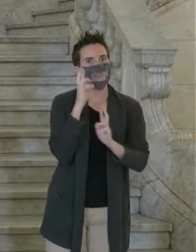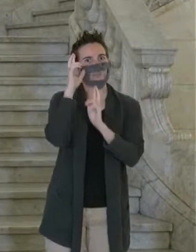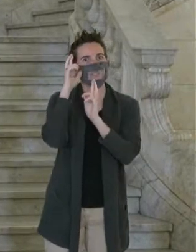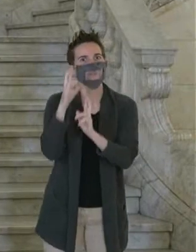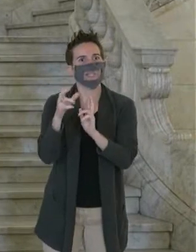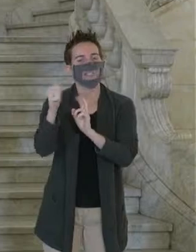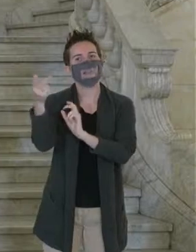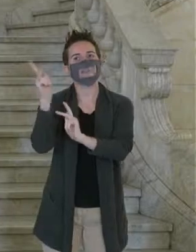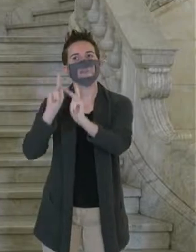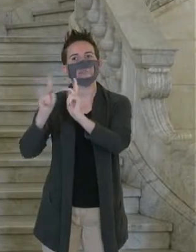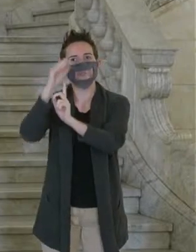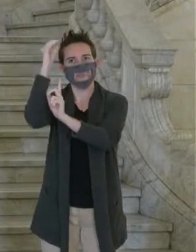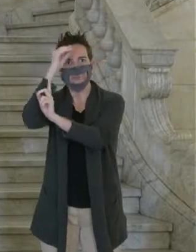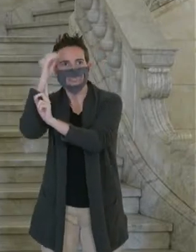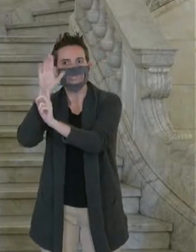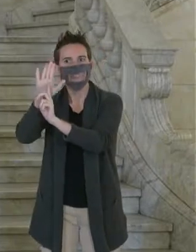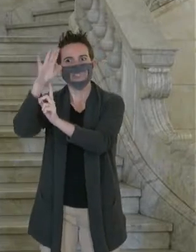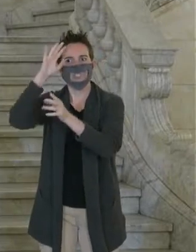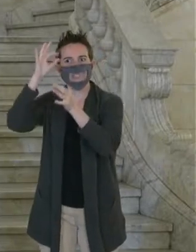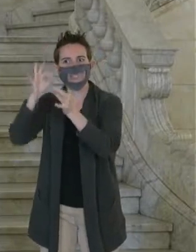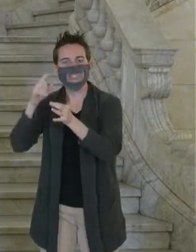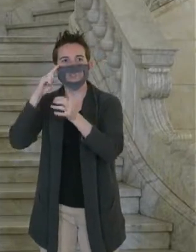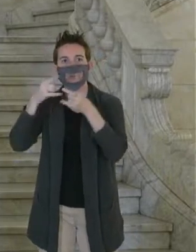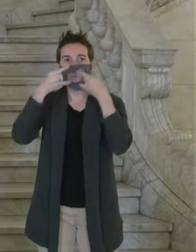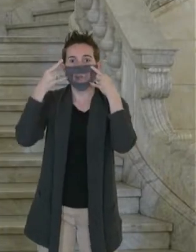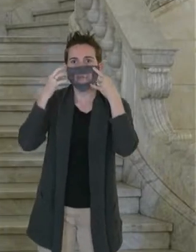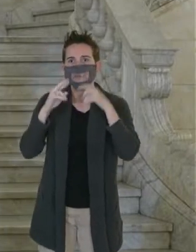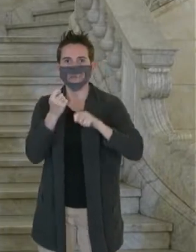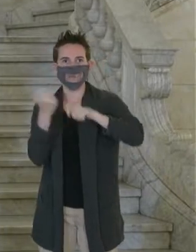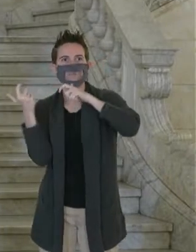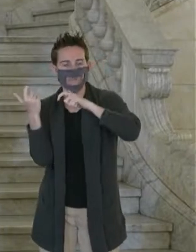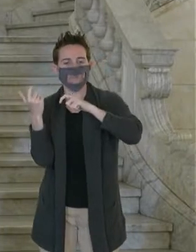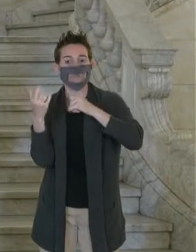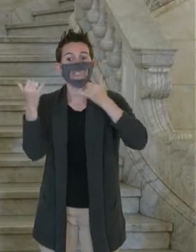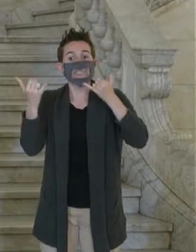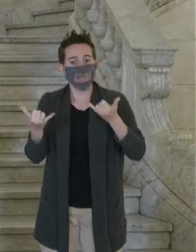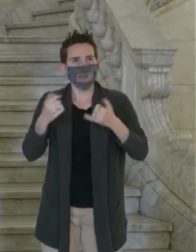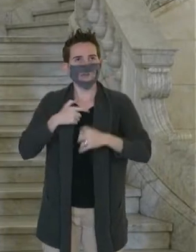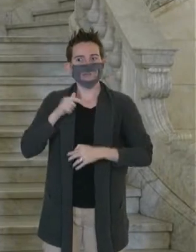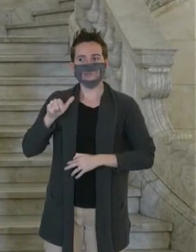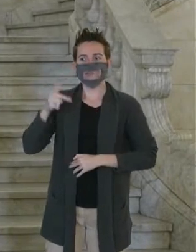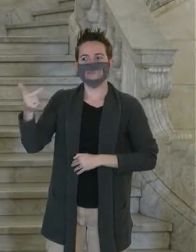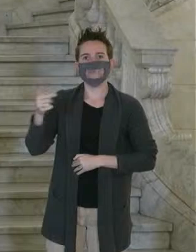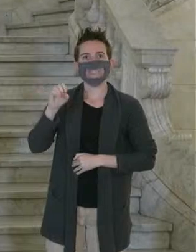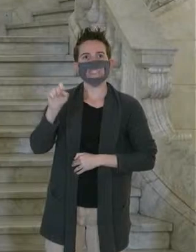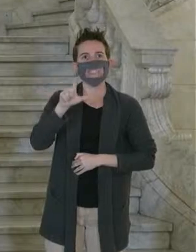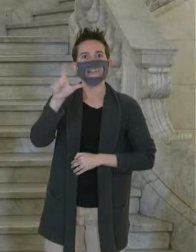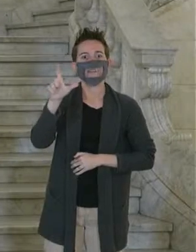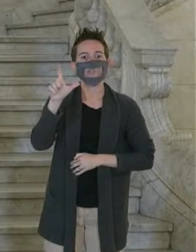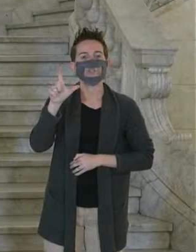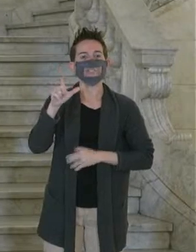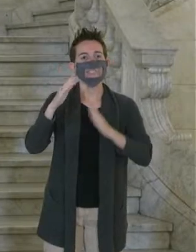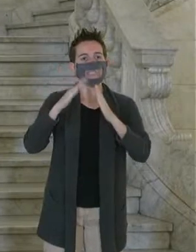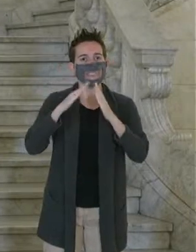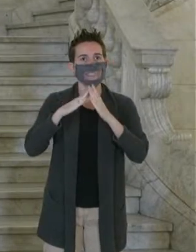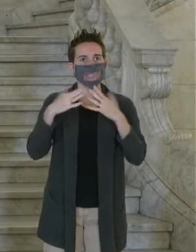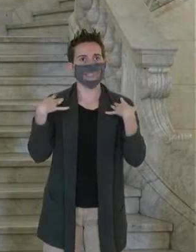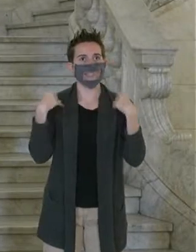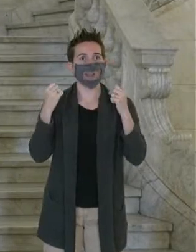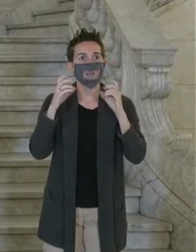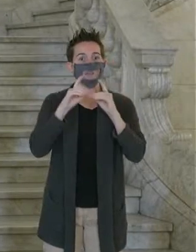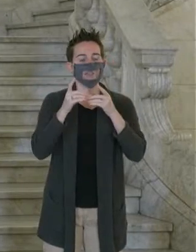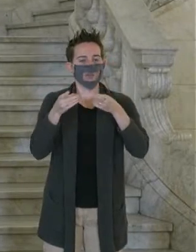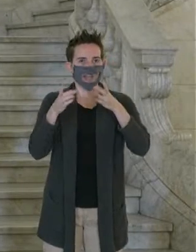autonomous decisions of others to wear masks. At this time, I'll turn it over to St. Louis City's Health